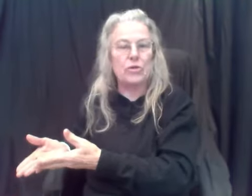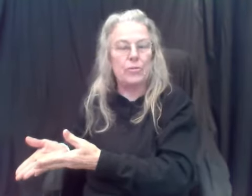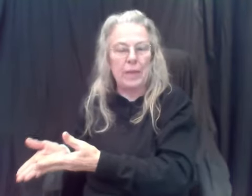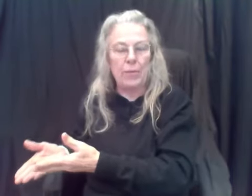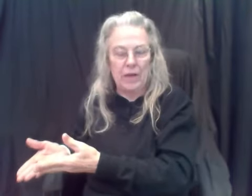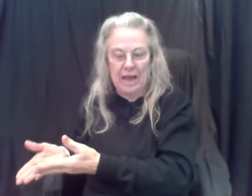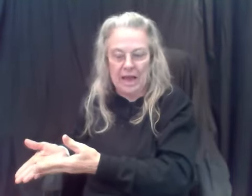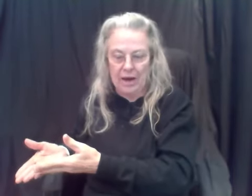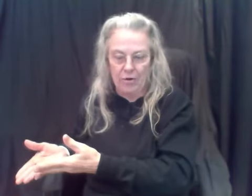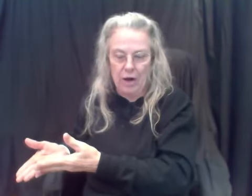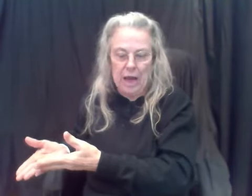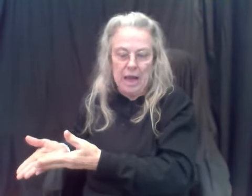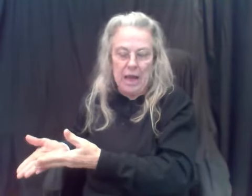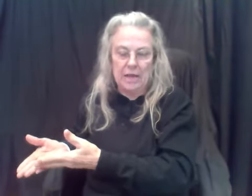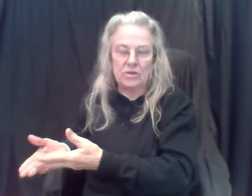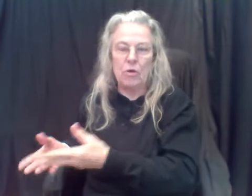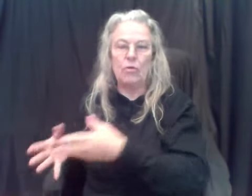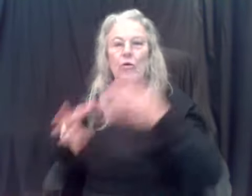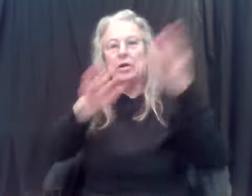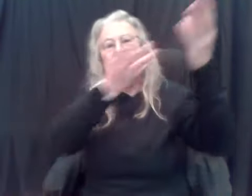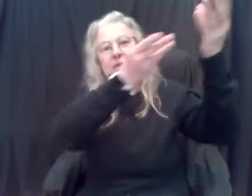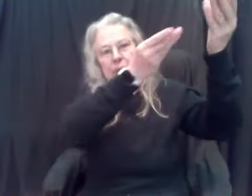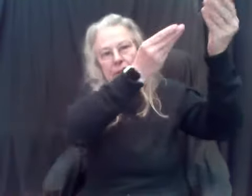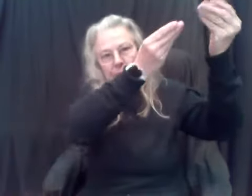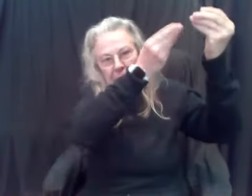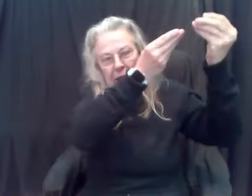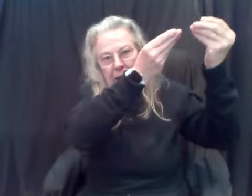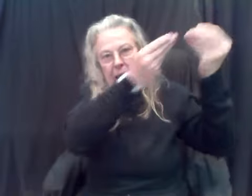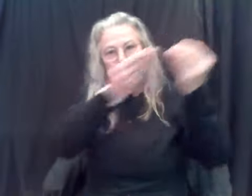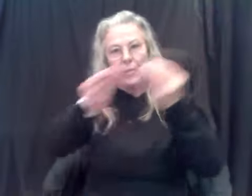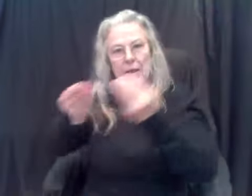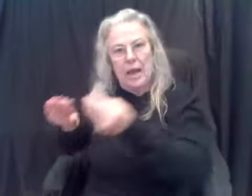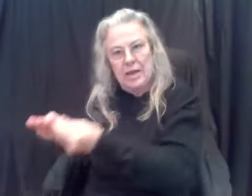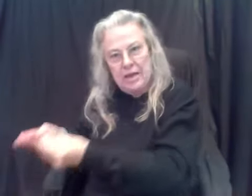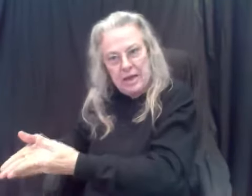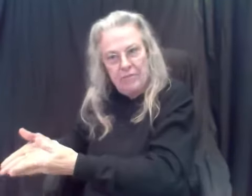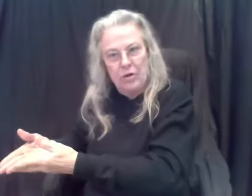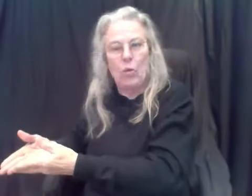people here and so you're going to see me pick it up and give it away